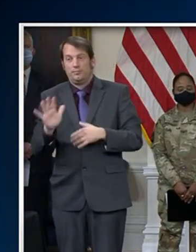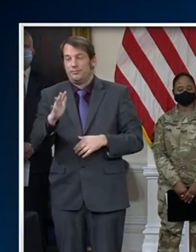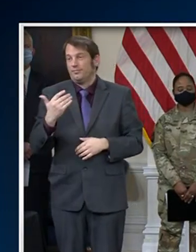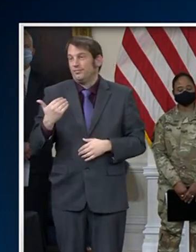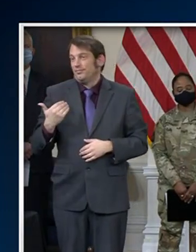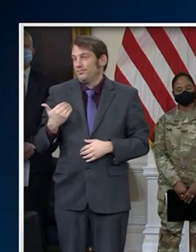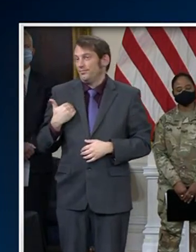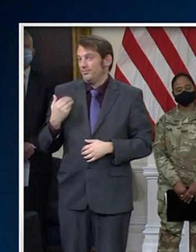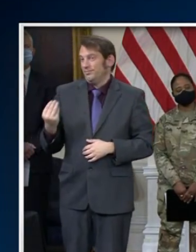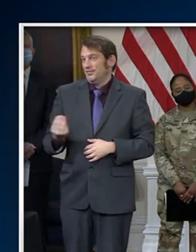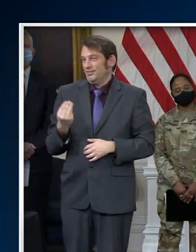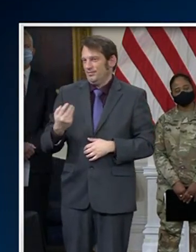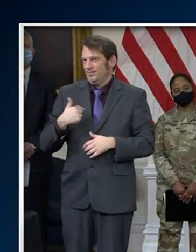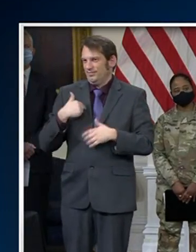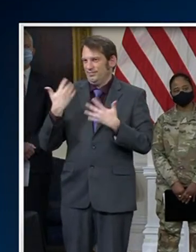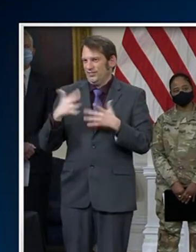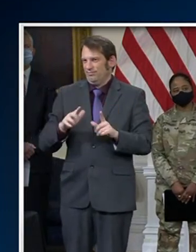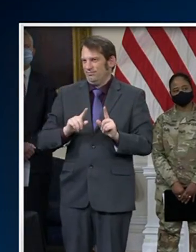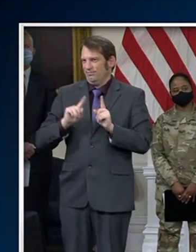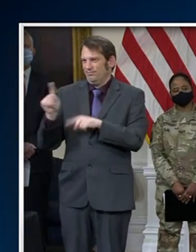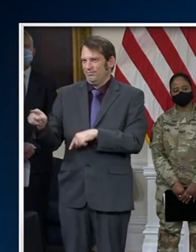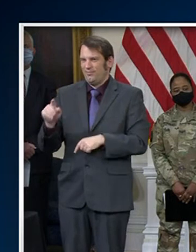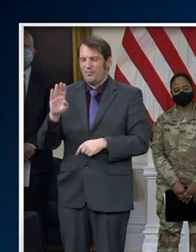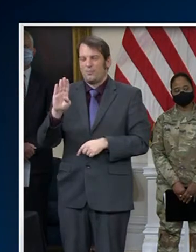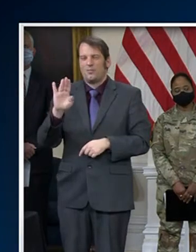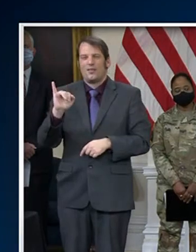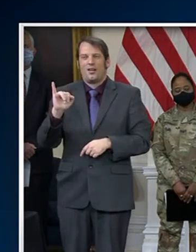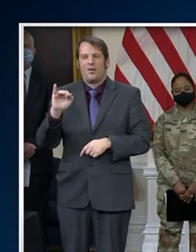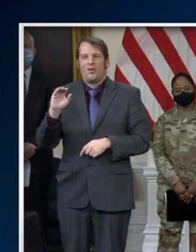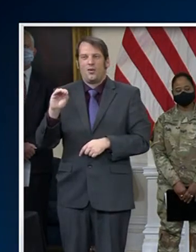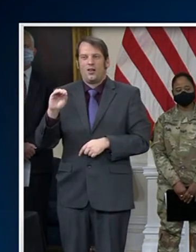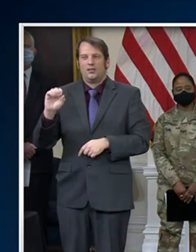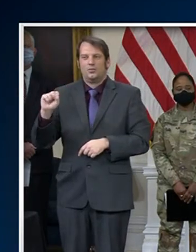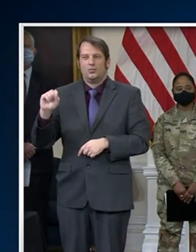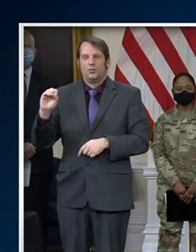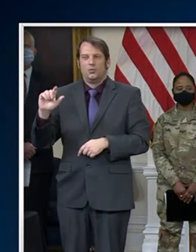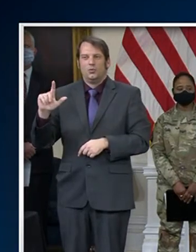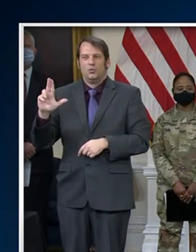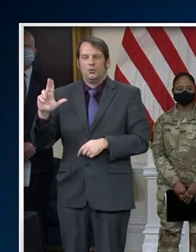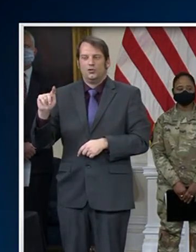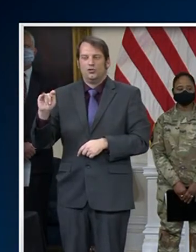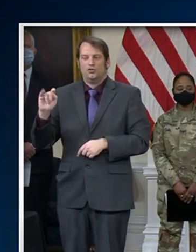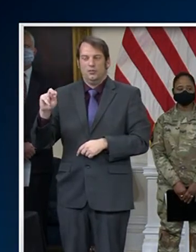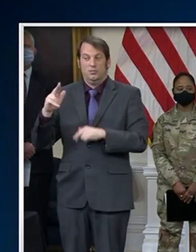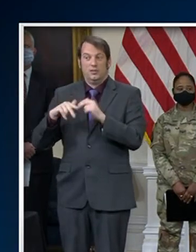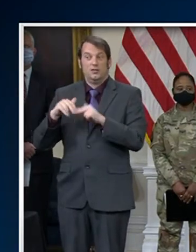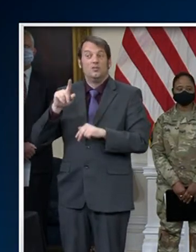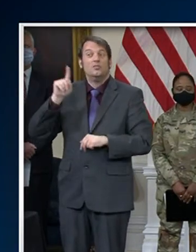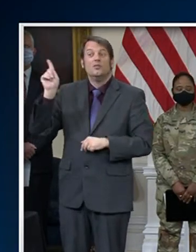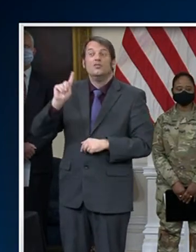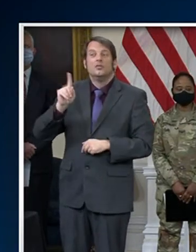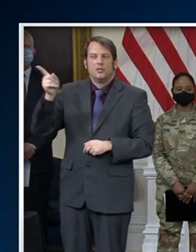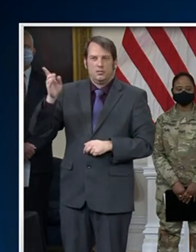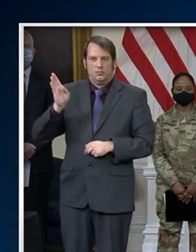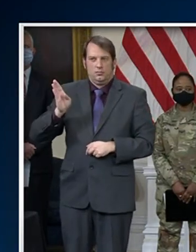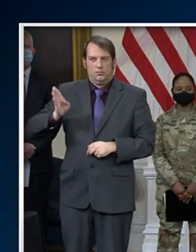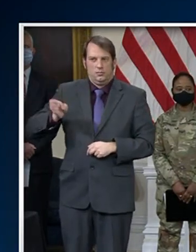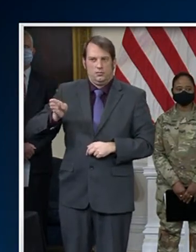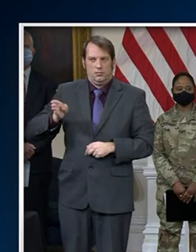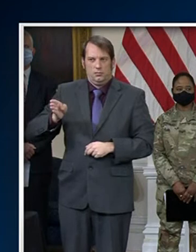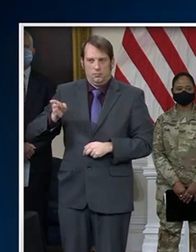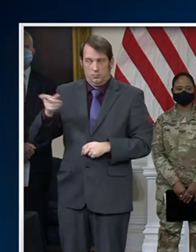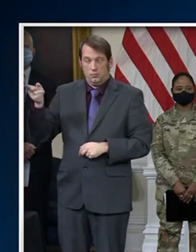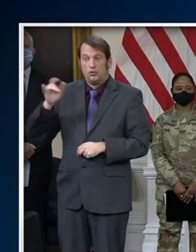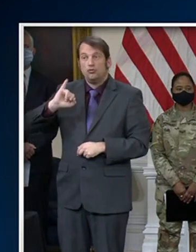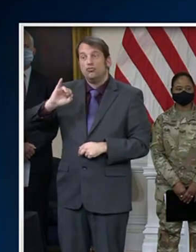the Emergent Biosolutions facility in East Baltimore, where millions of doses of the Johnson &